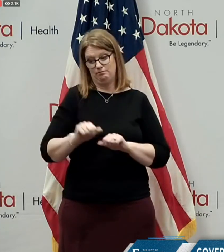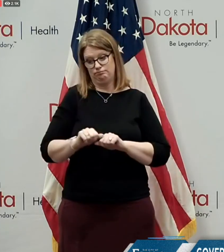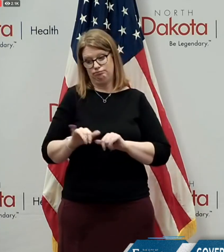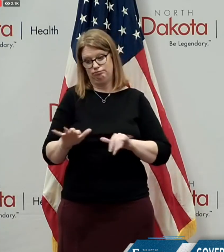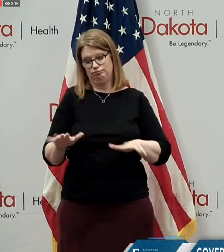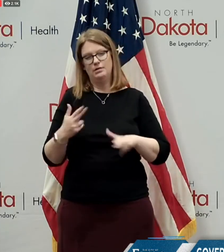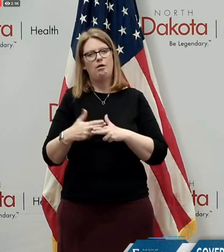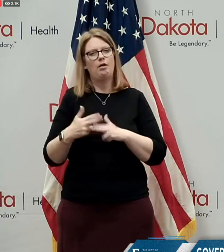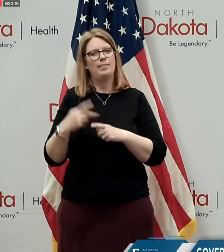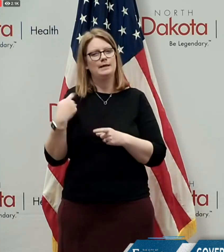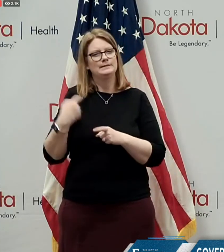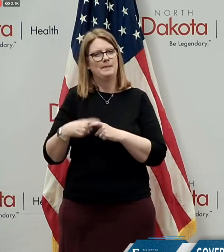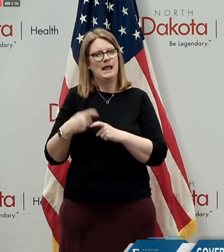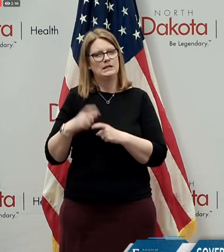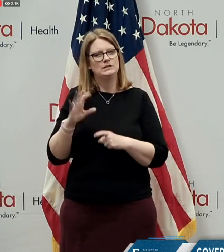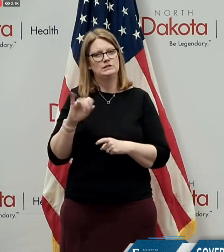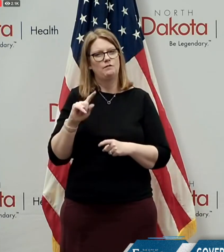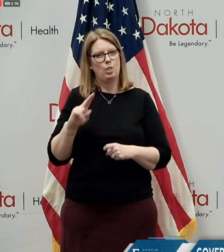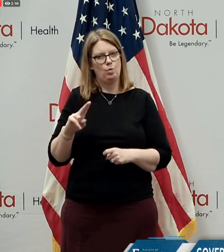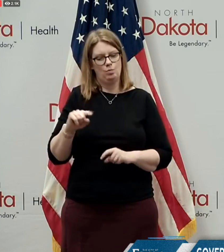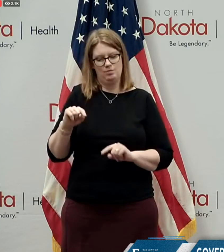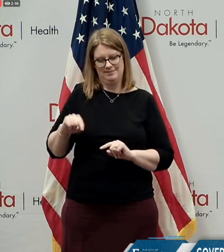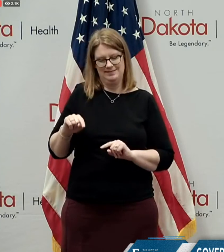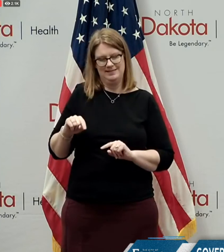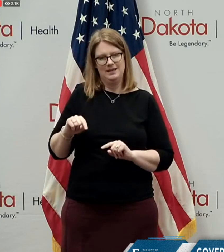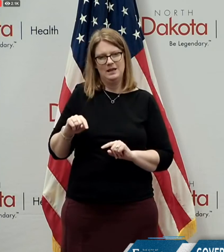called the Spanish flu,